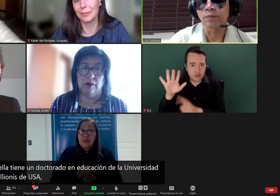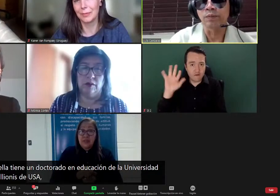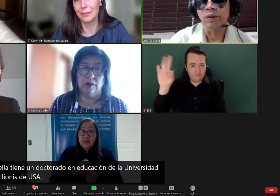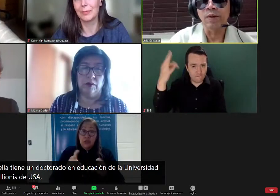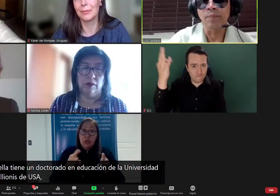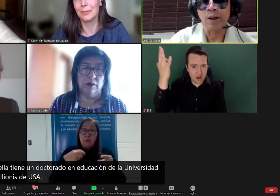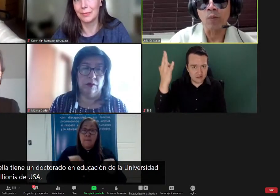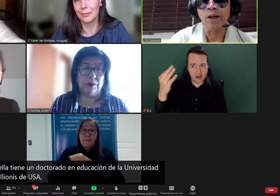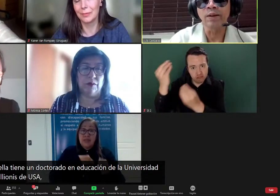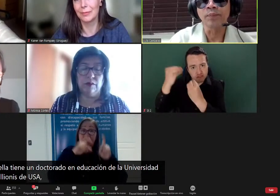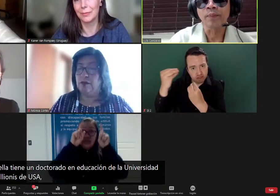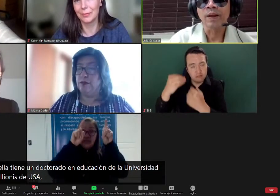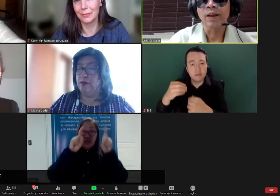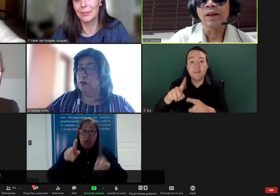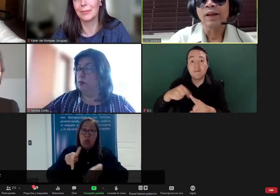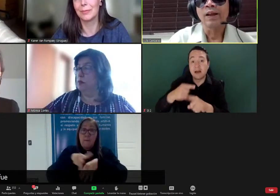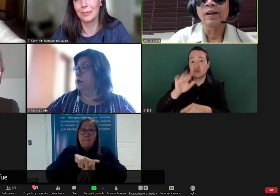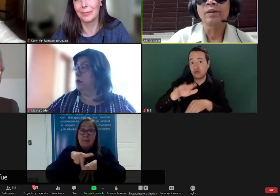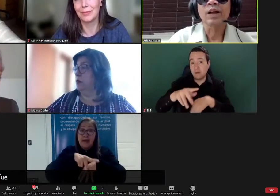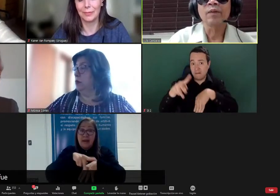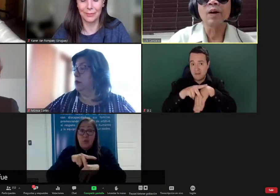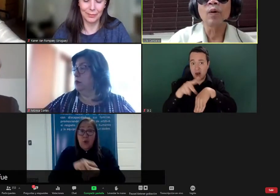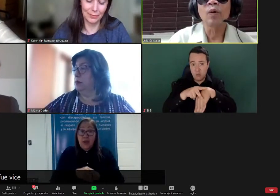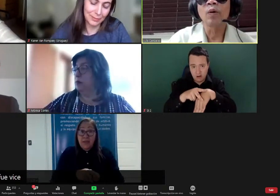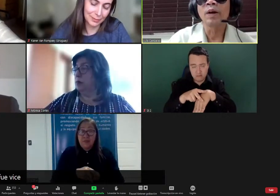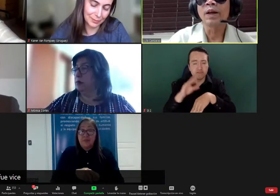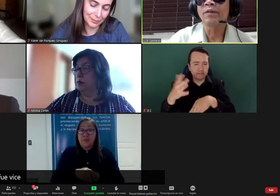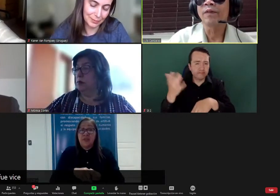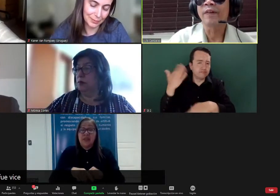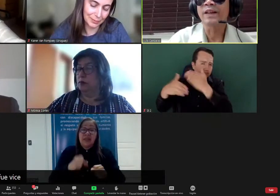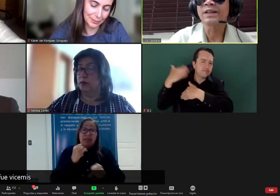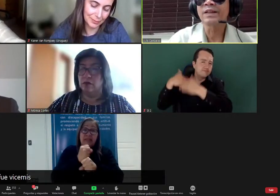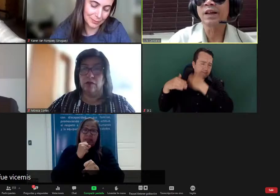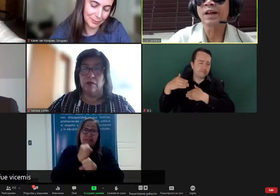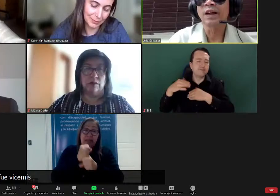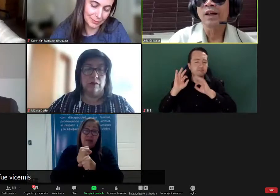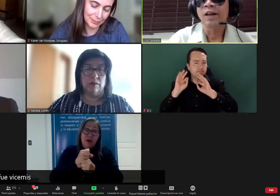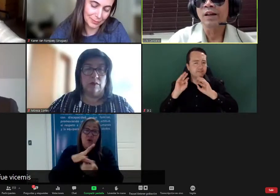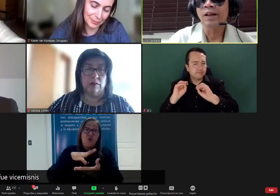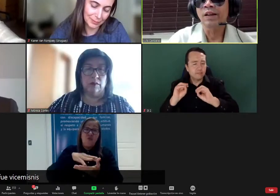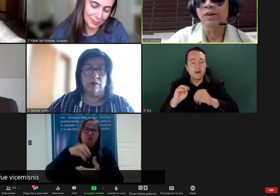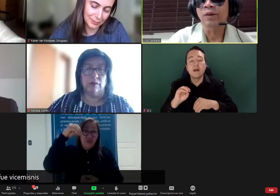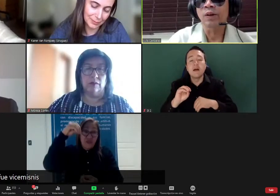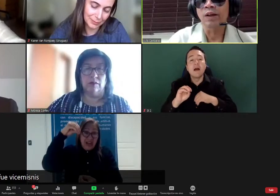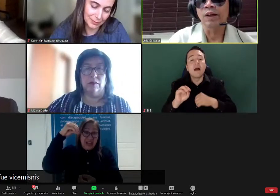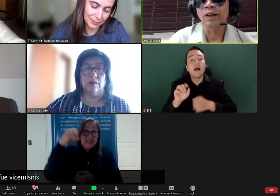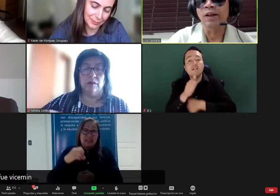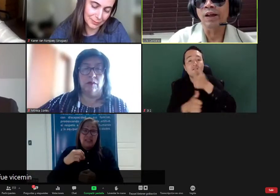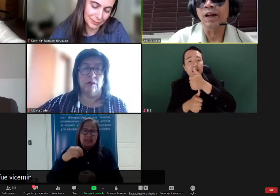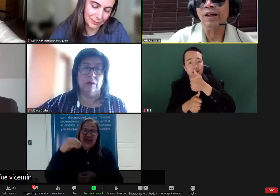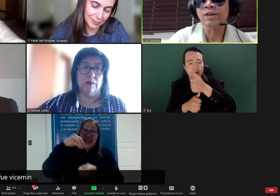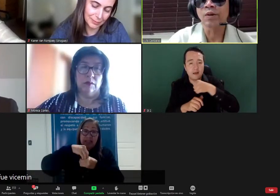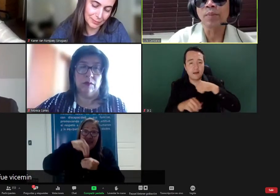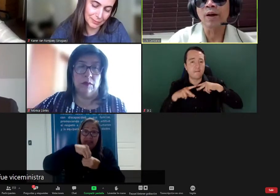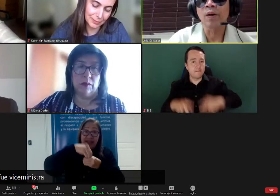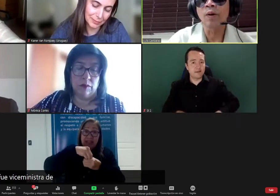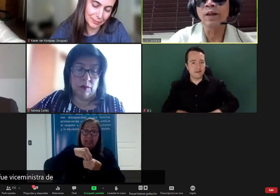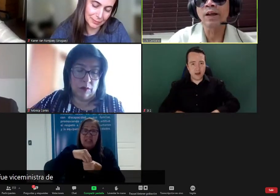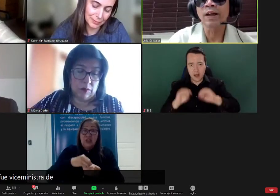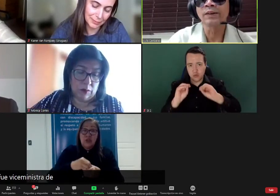college in france she was vice minister of education in paraguay she worked in france